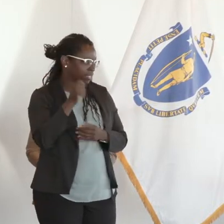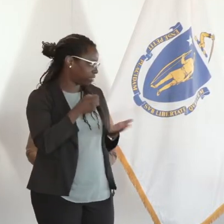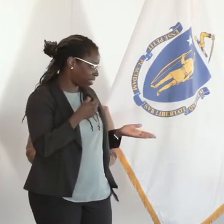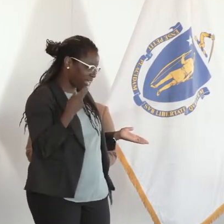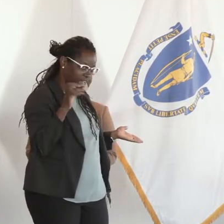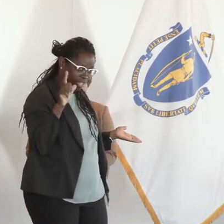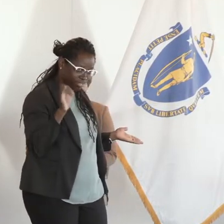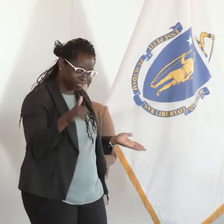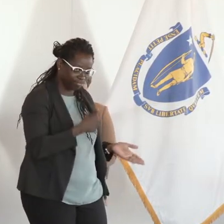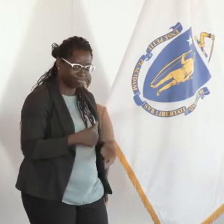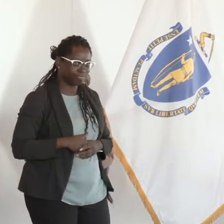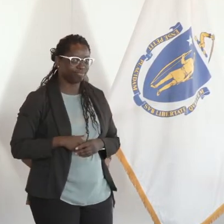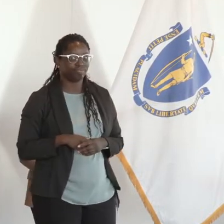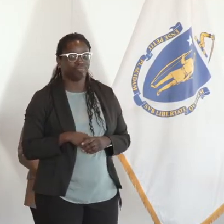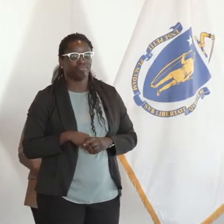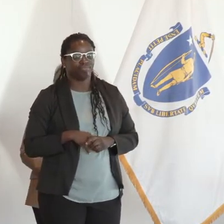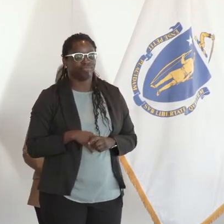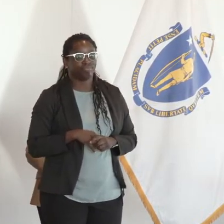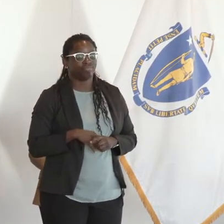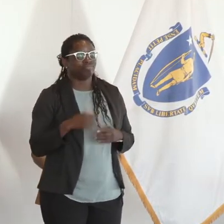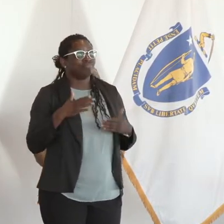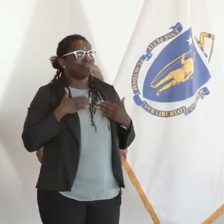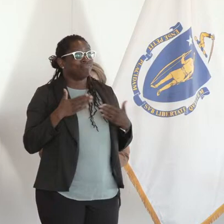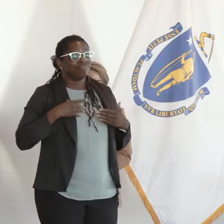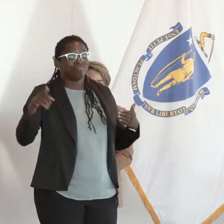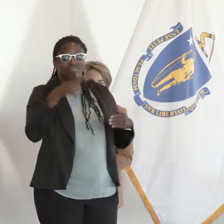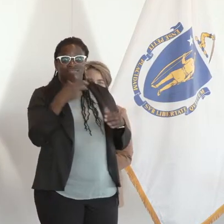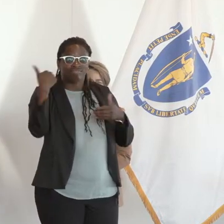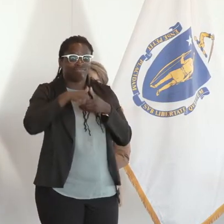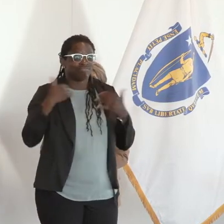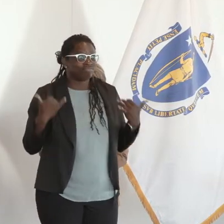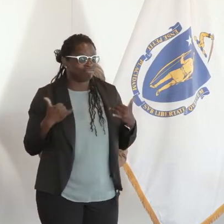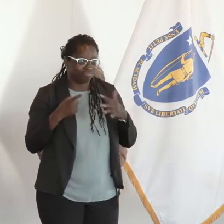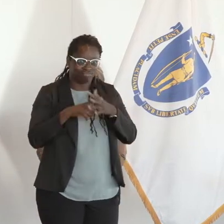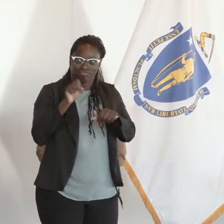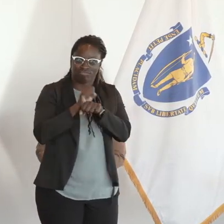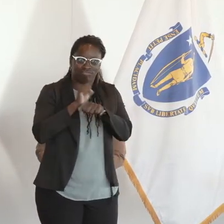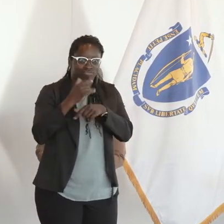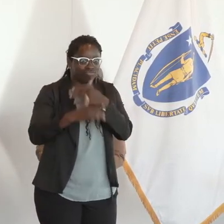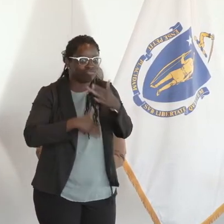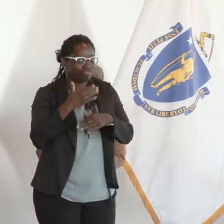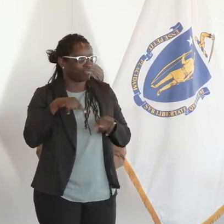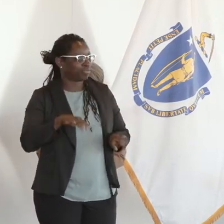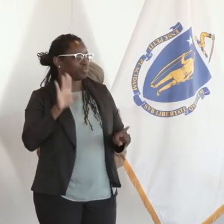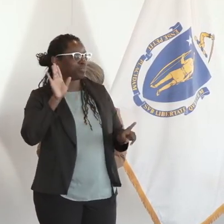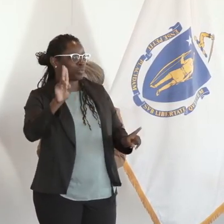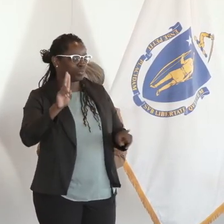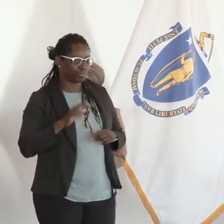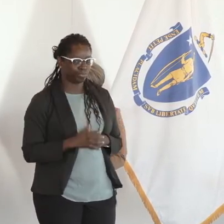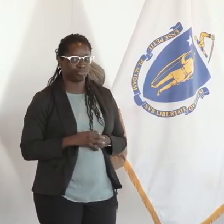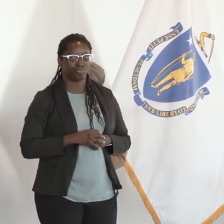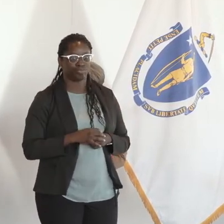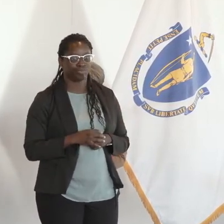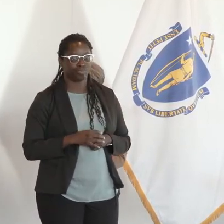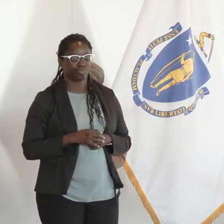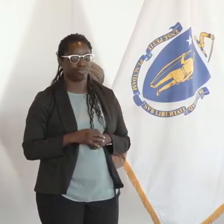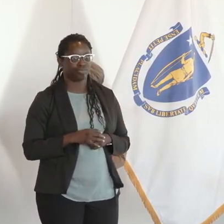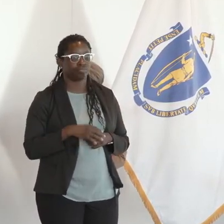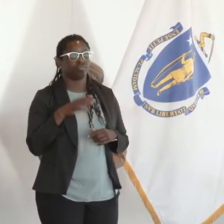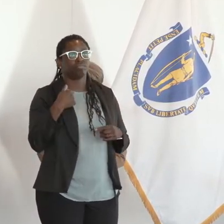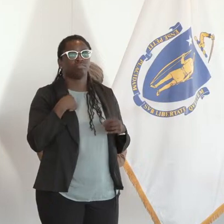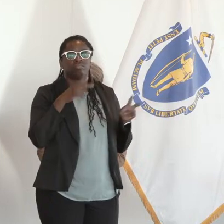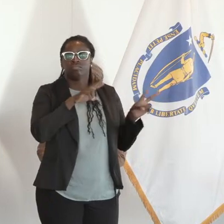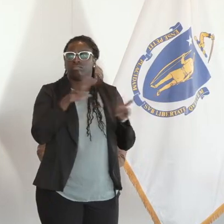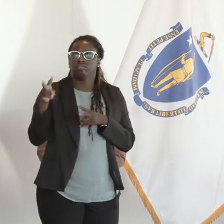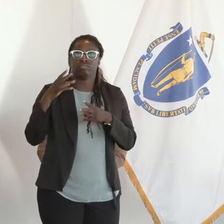I'm very glad to be with you as I begin my tenure here at Boston University. As I visited with community members across